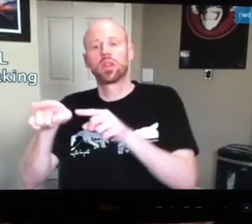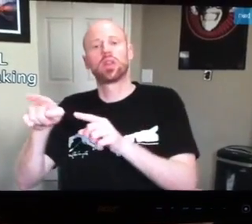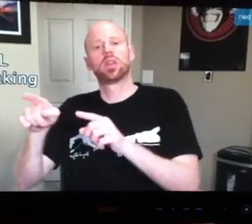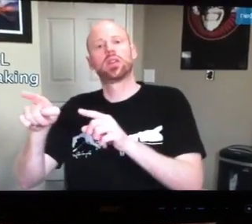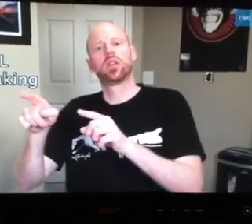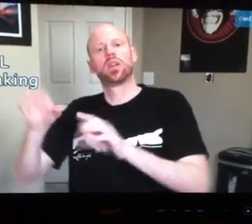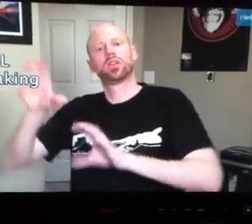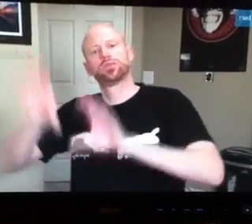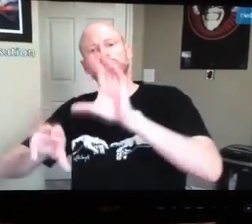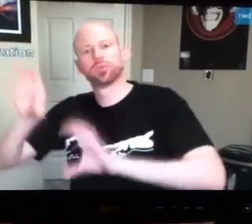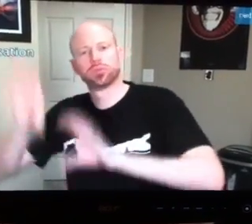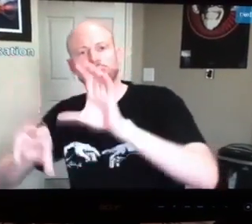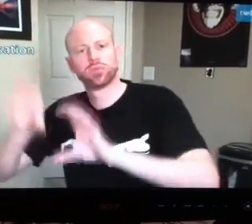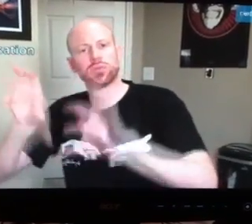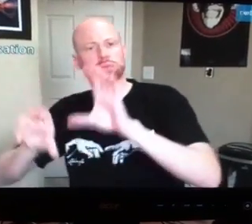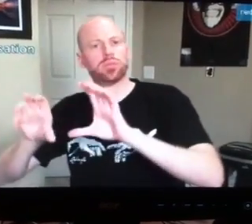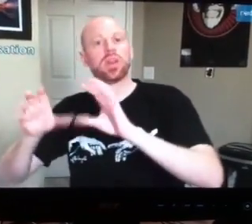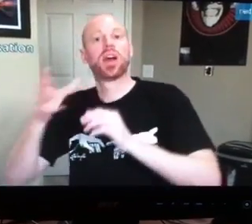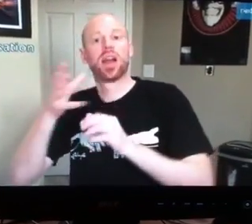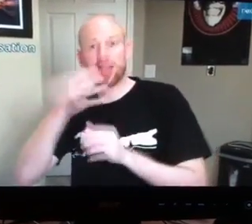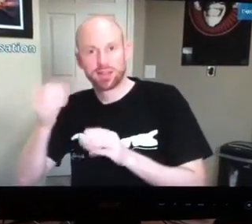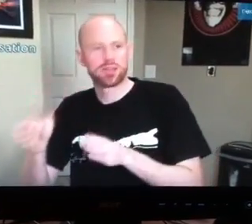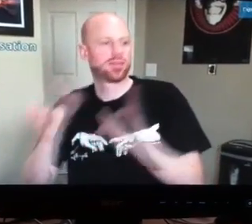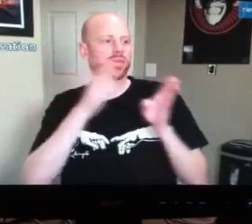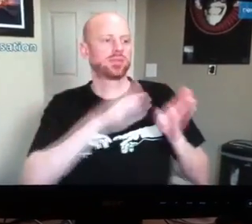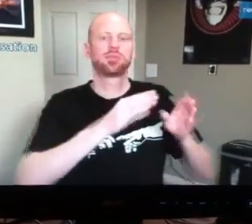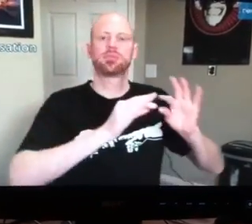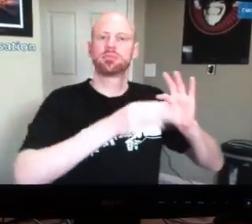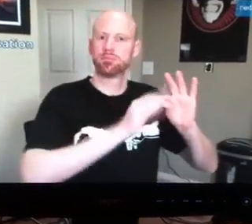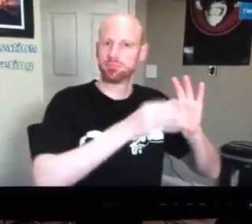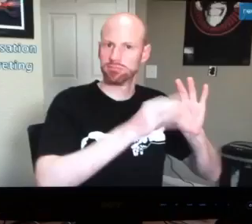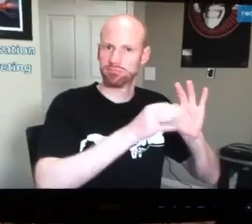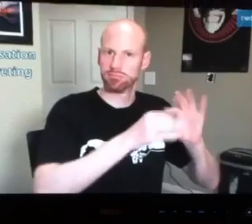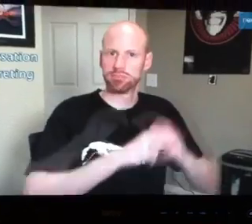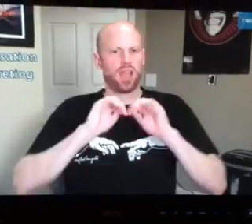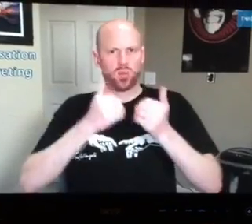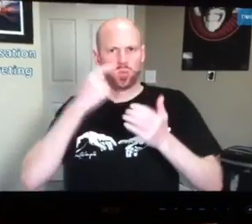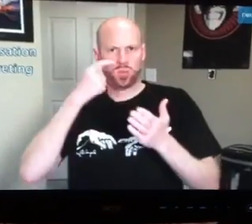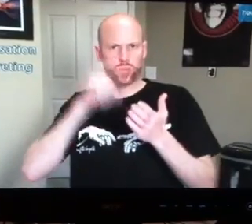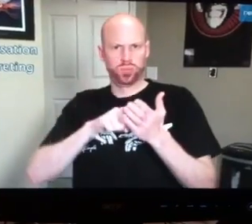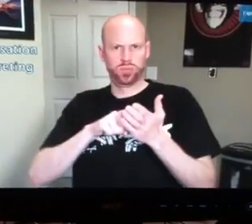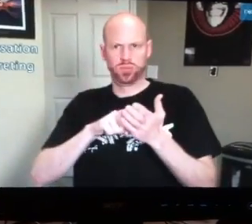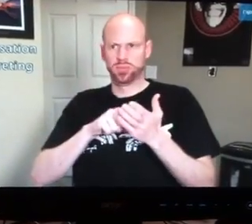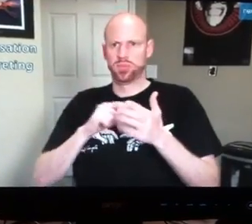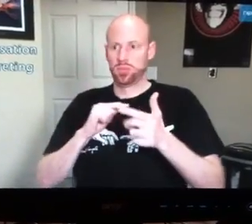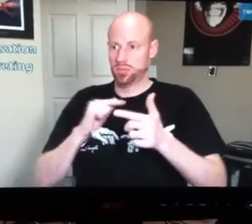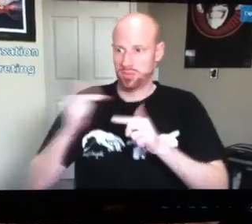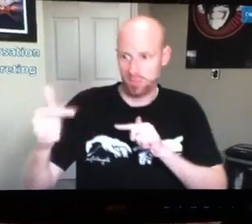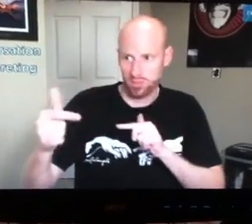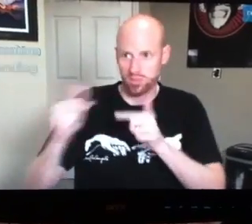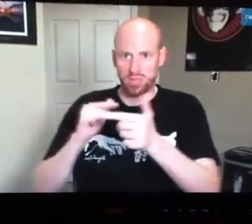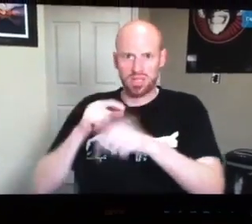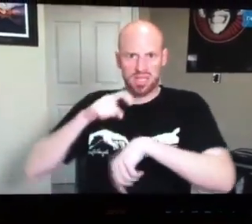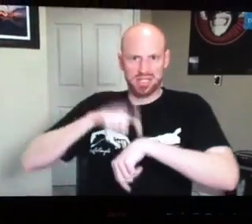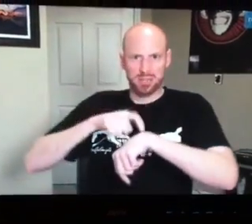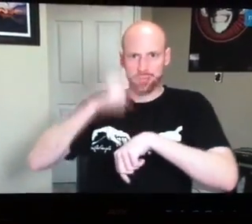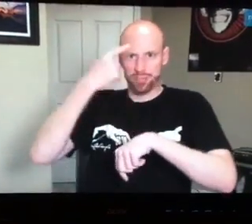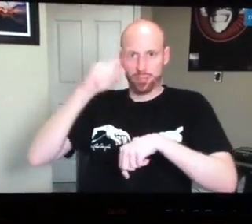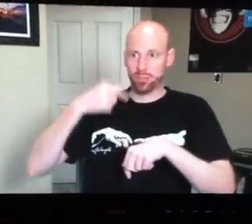from two different perspectives. One is from the conversational perspective, and one is from the interpreting perspective, and how two